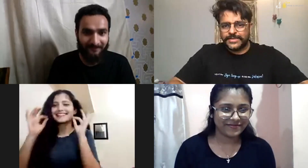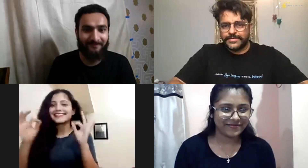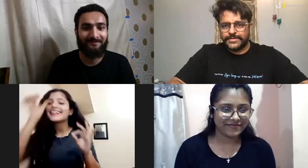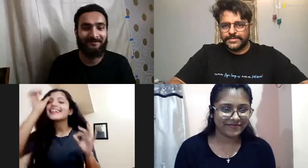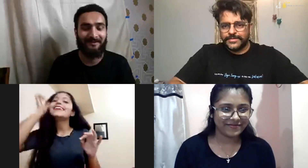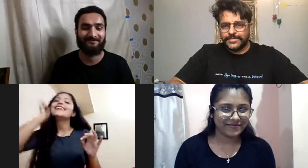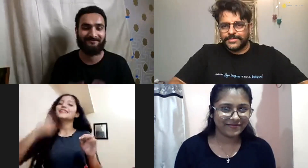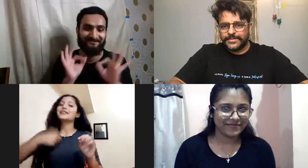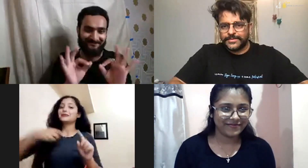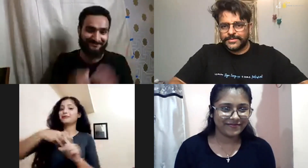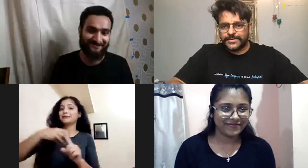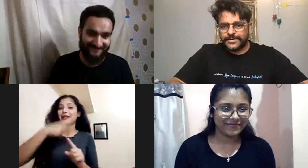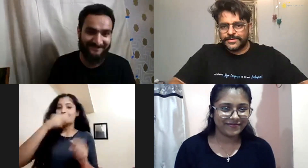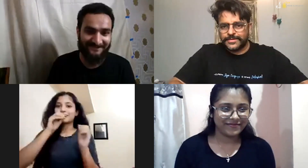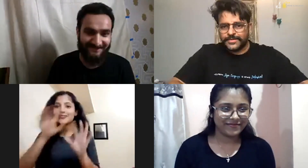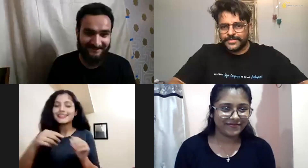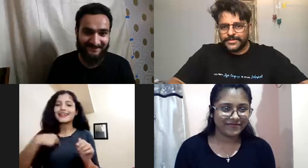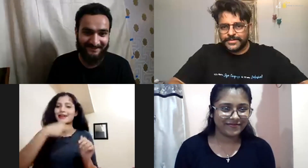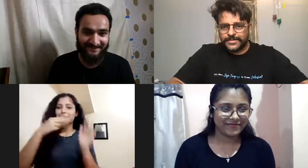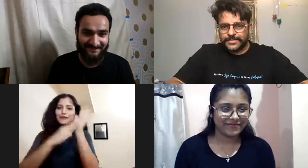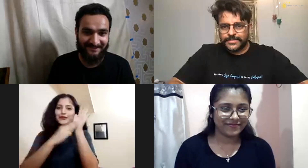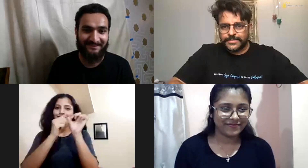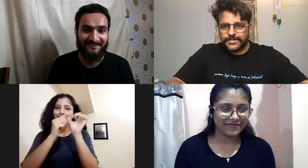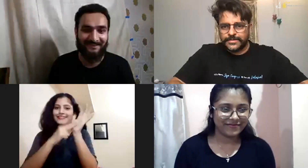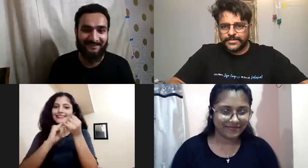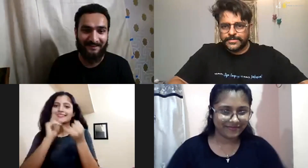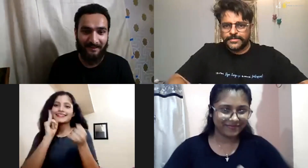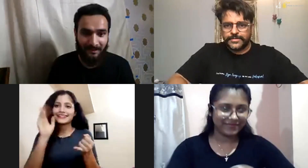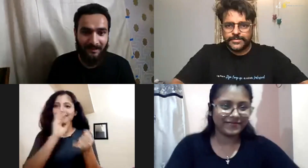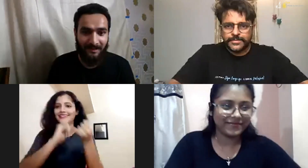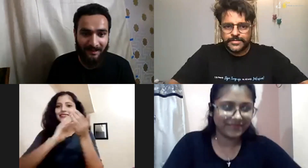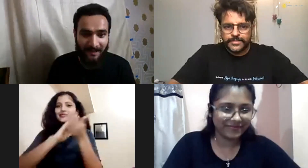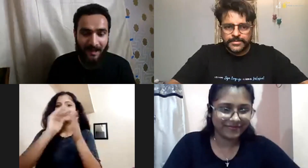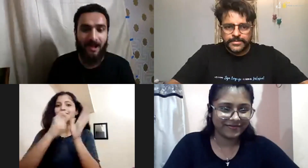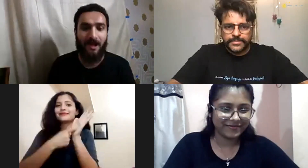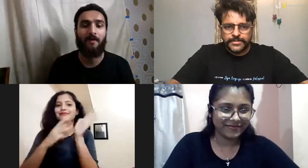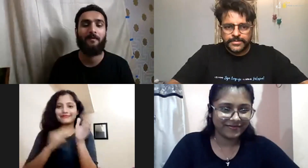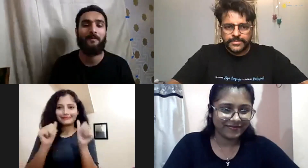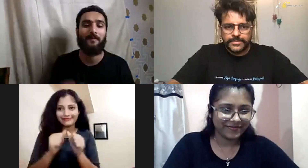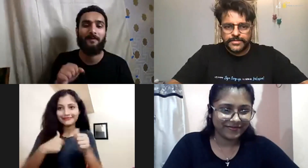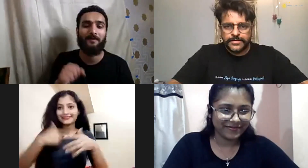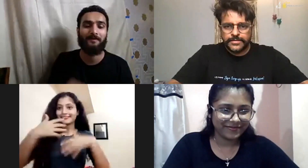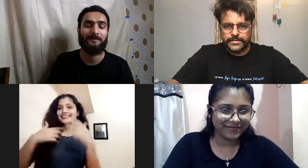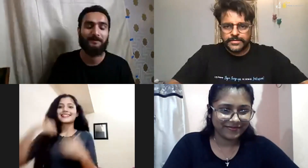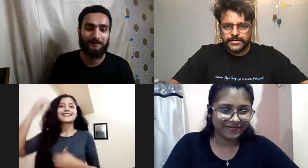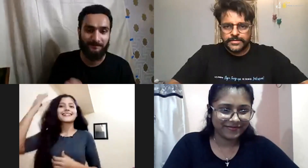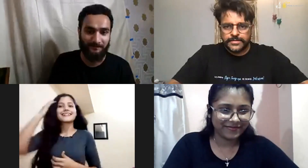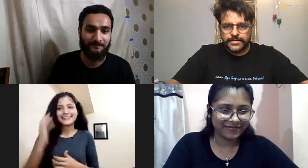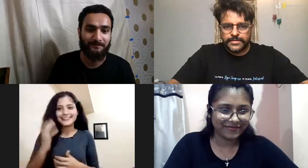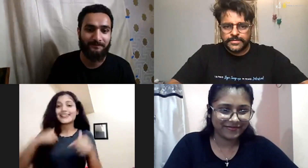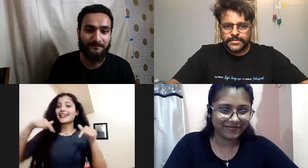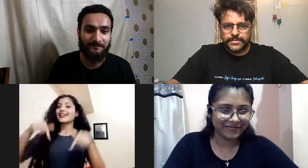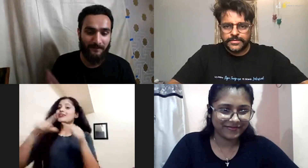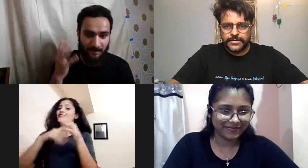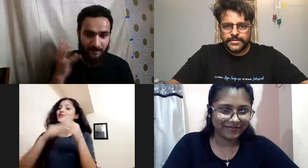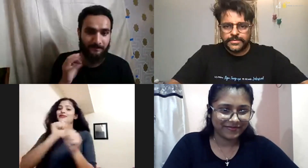I'm so happy to see all of you and meet all of you. My name is Mansi, Mansi Sharma, and